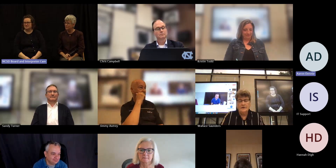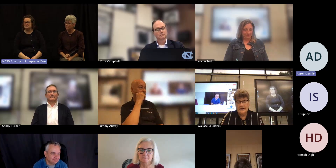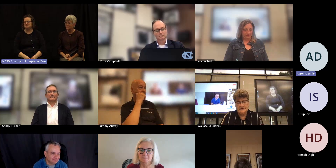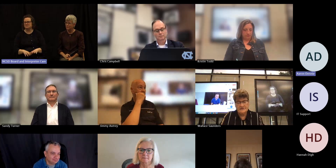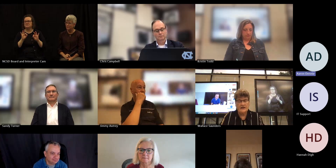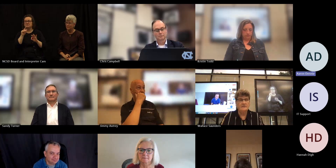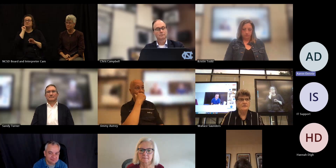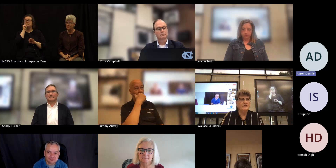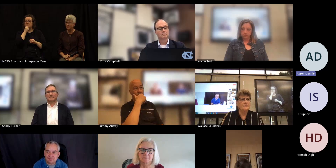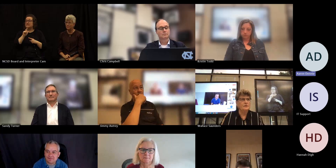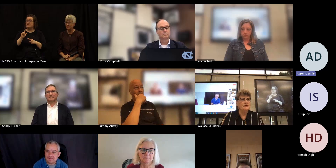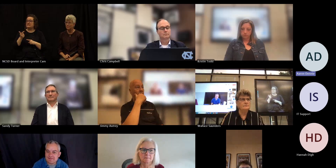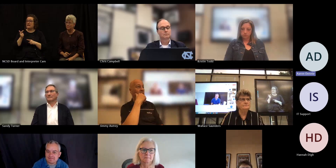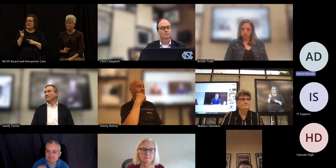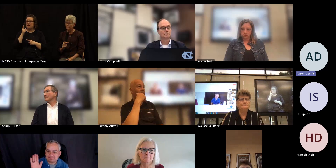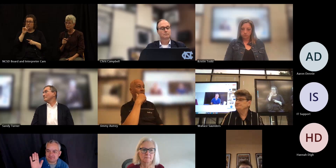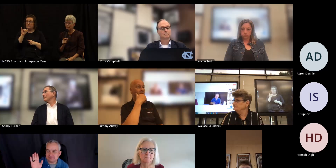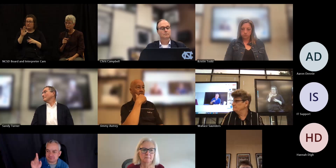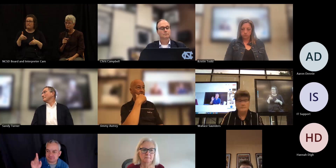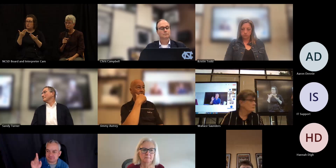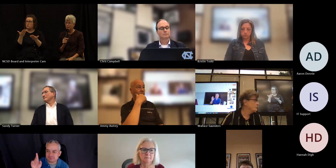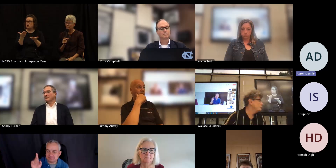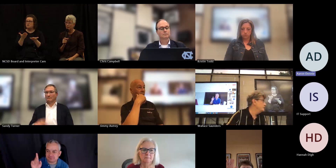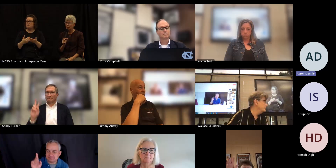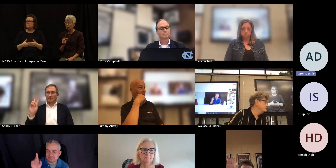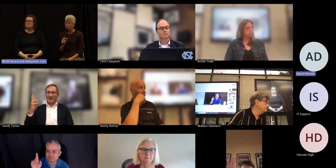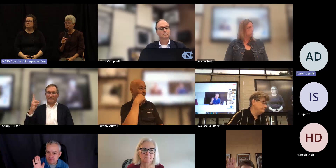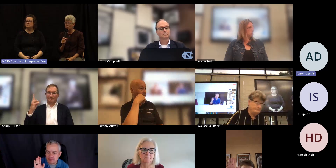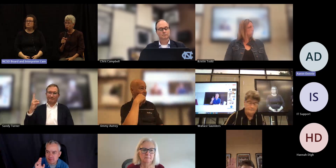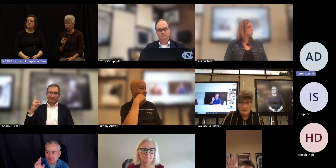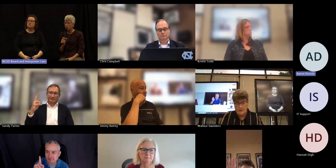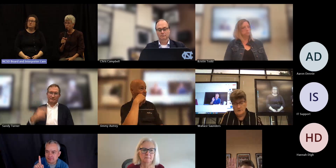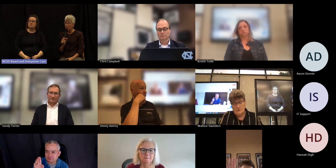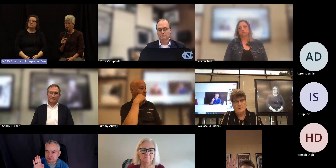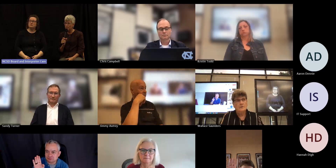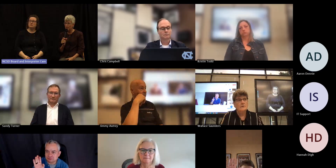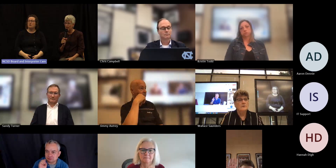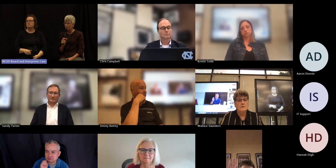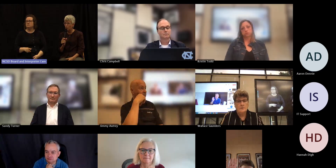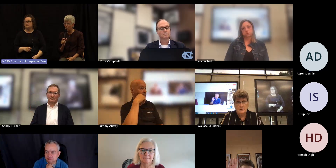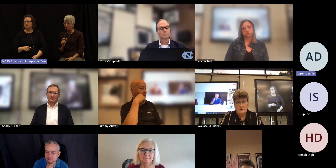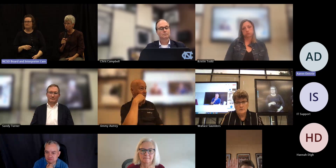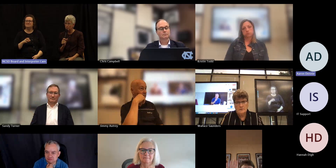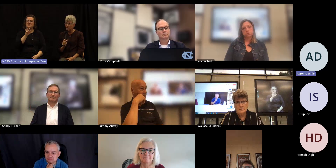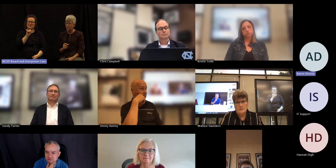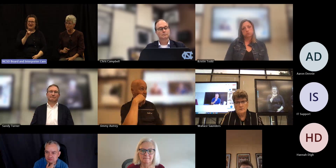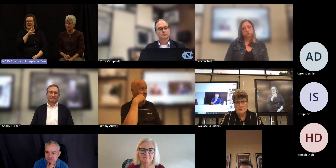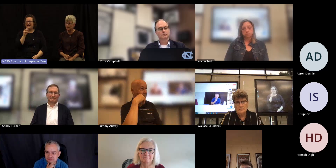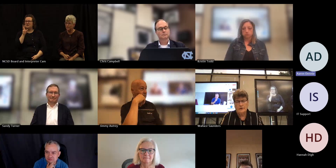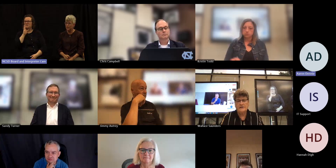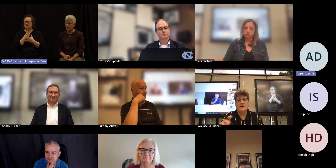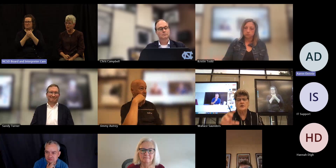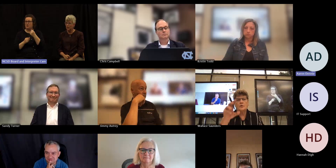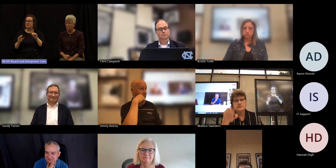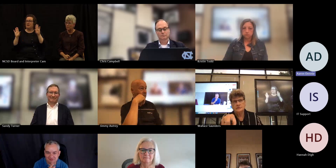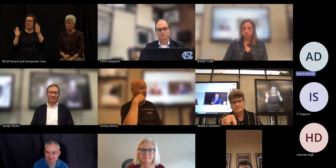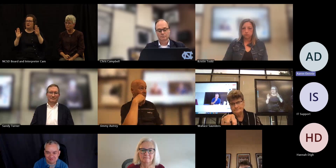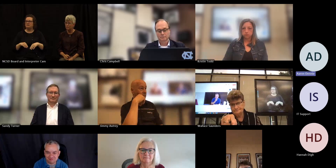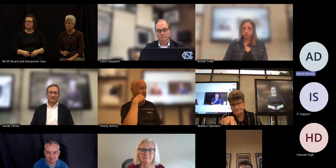Okay, do I have a second for this motion? You did that. Second. This is Ray and Wallace, second. Ray's